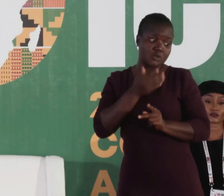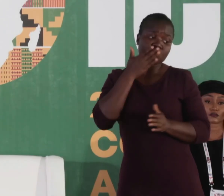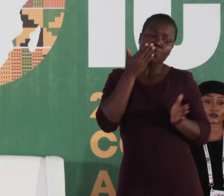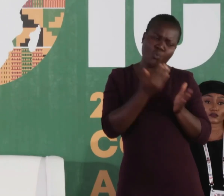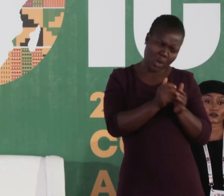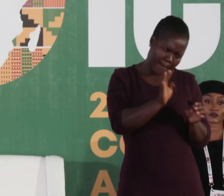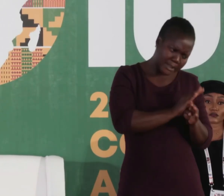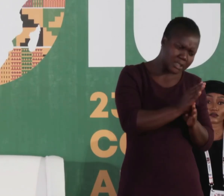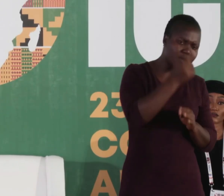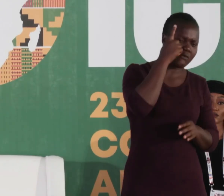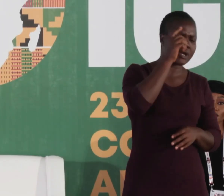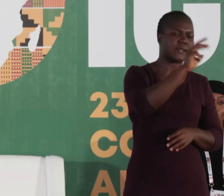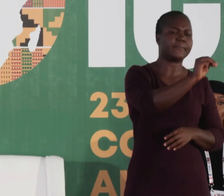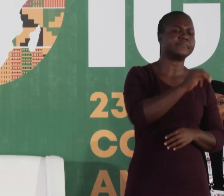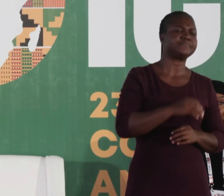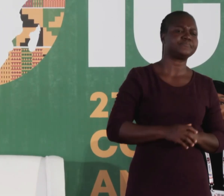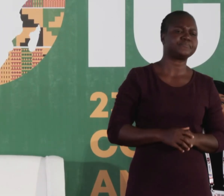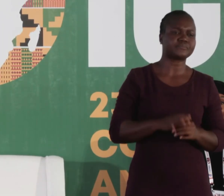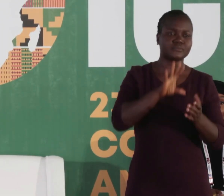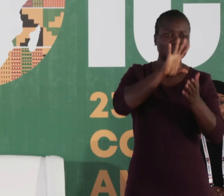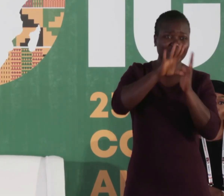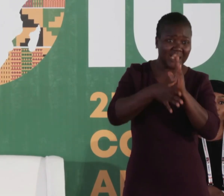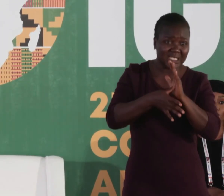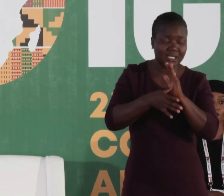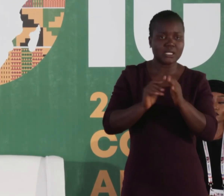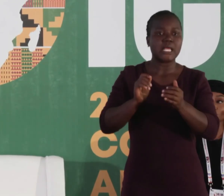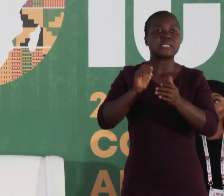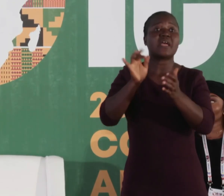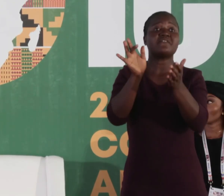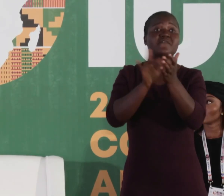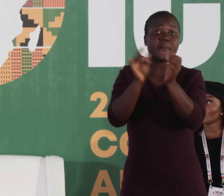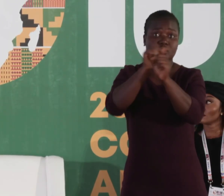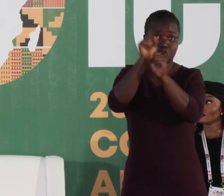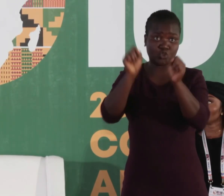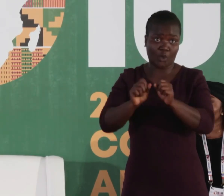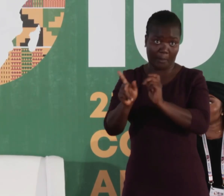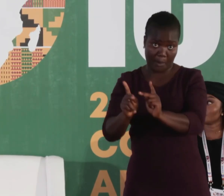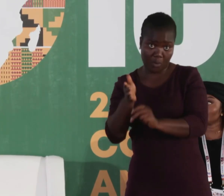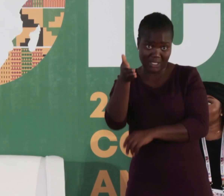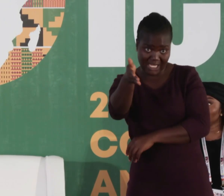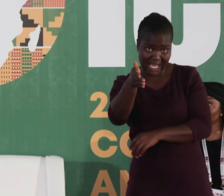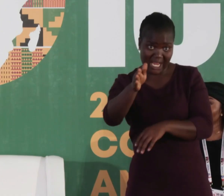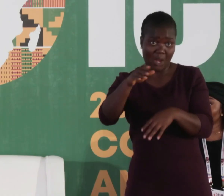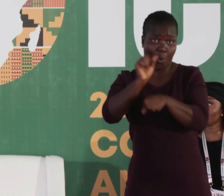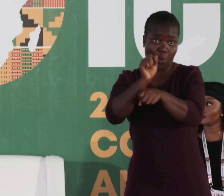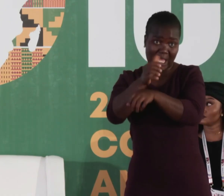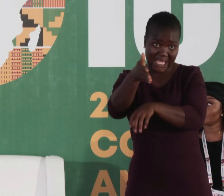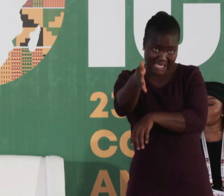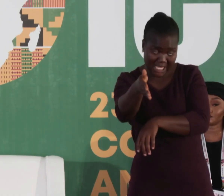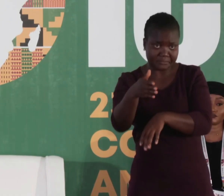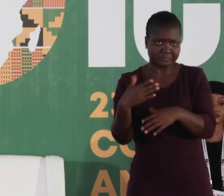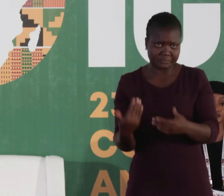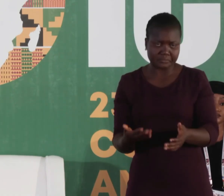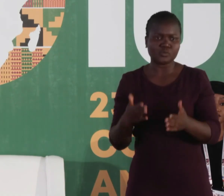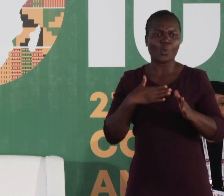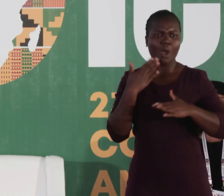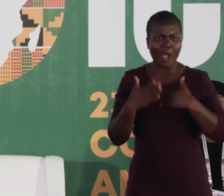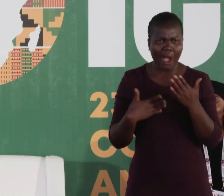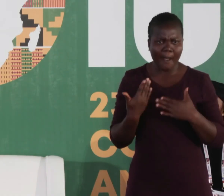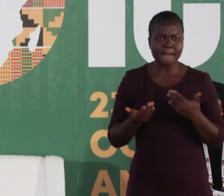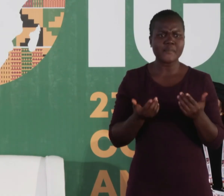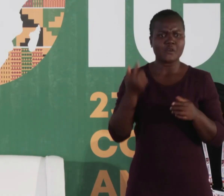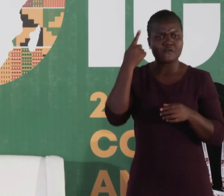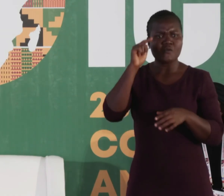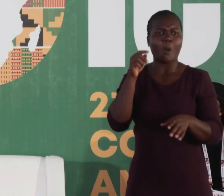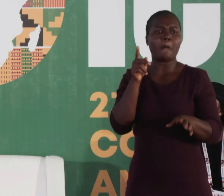business. Then the pharmacists themselves, they got those incentives for participation and they perceived them as